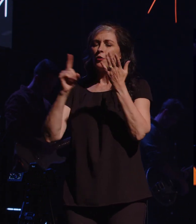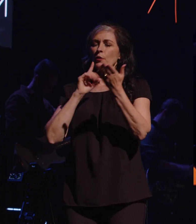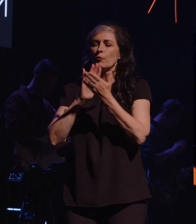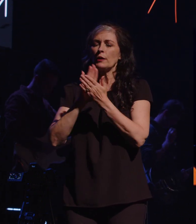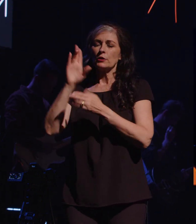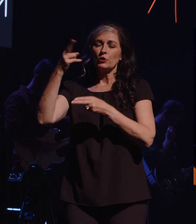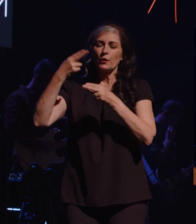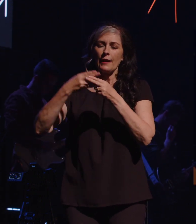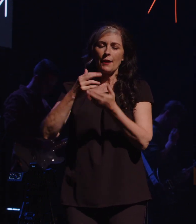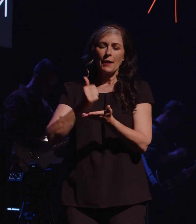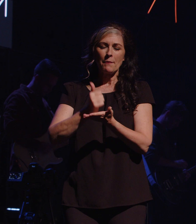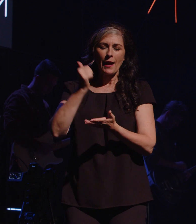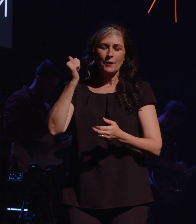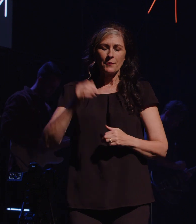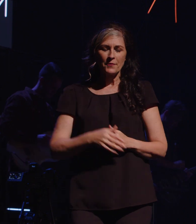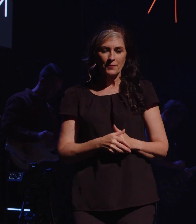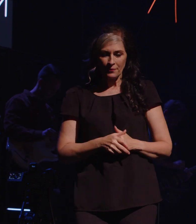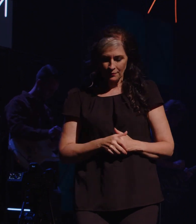Amen.